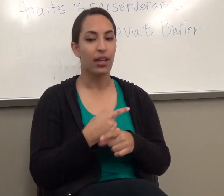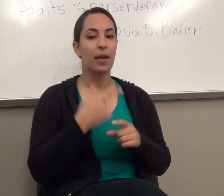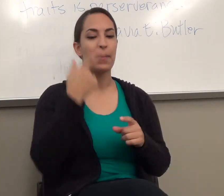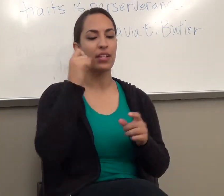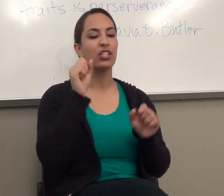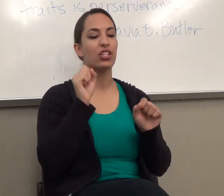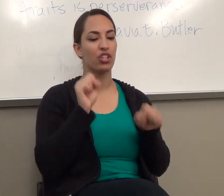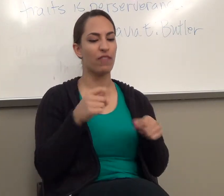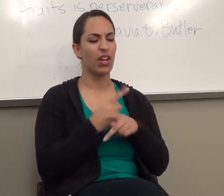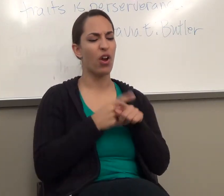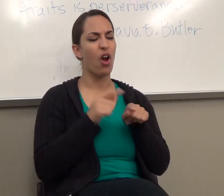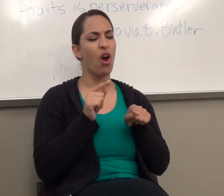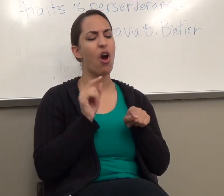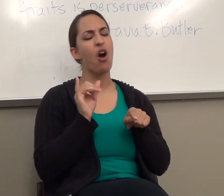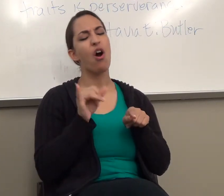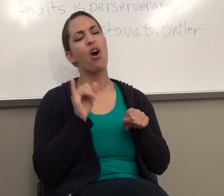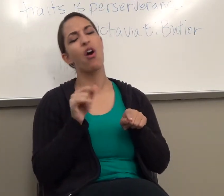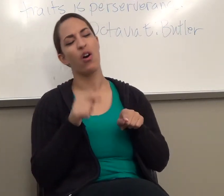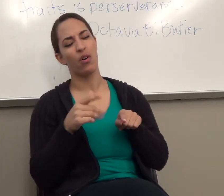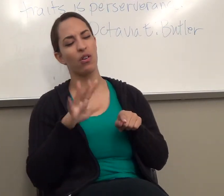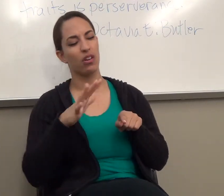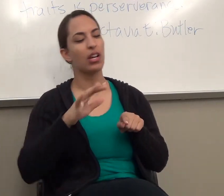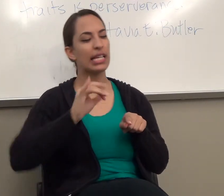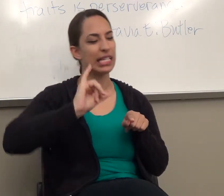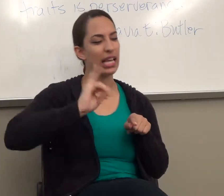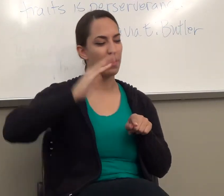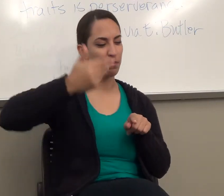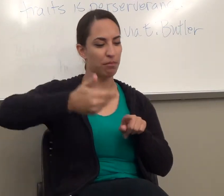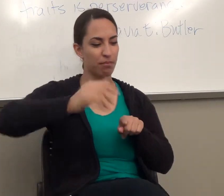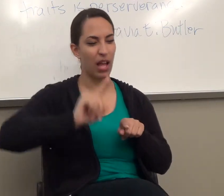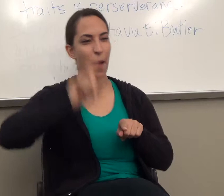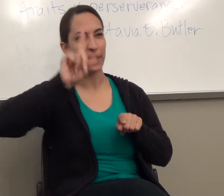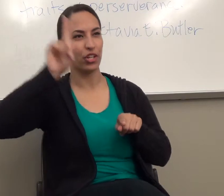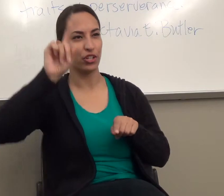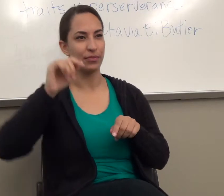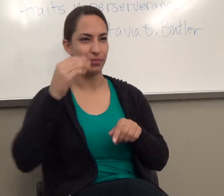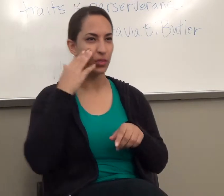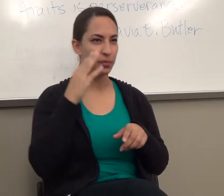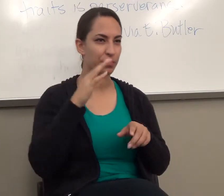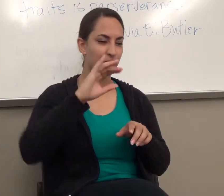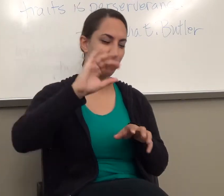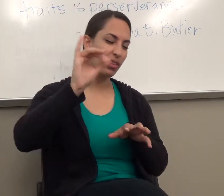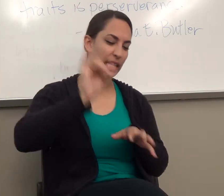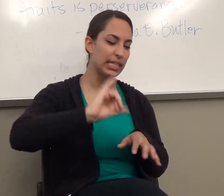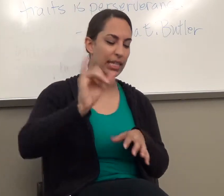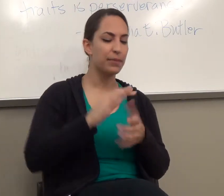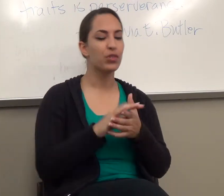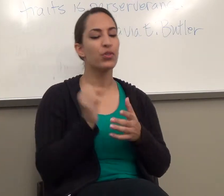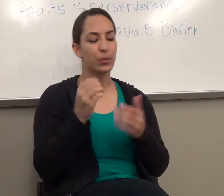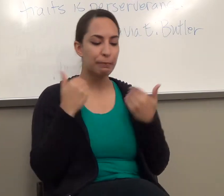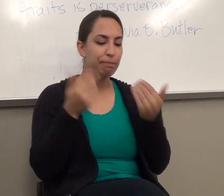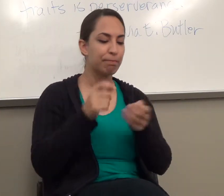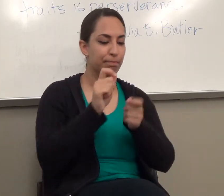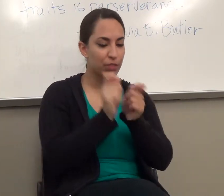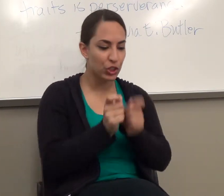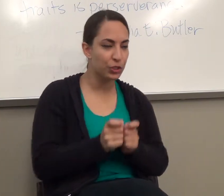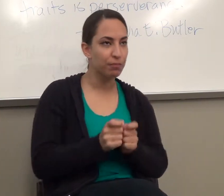And they went ahead and edited the sentence to be right. But what was a little scary was people who